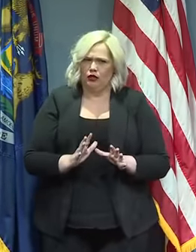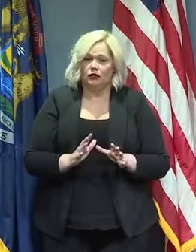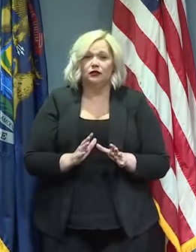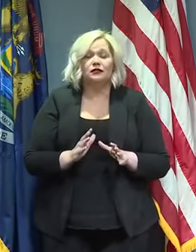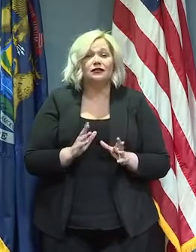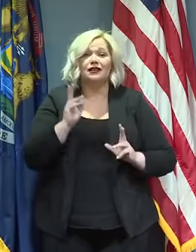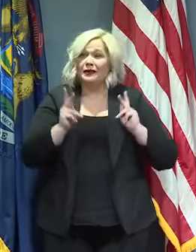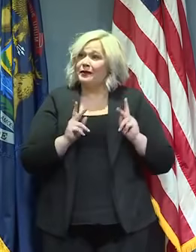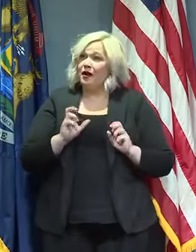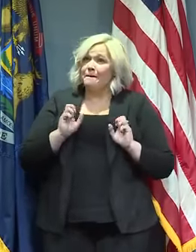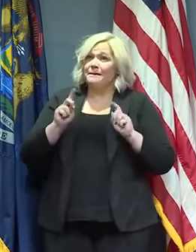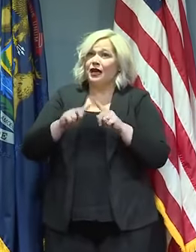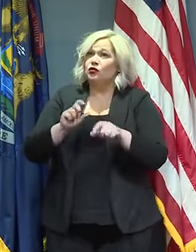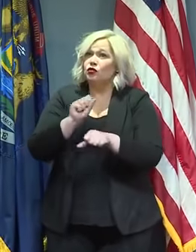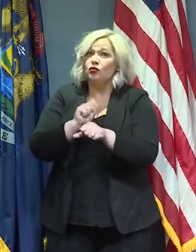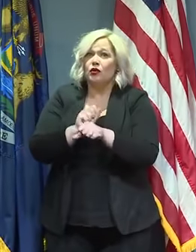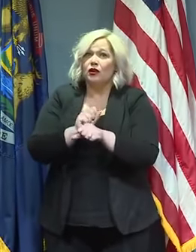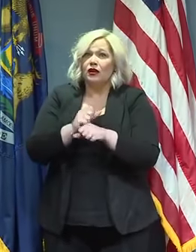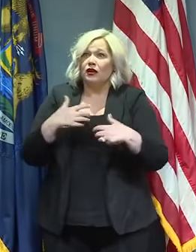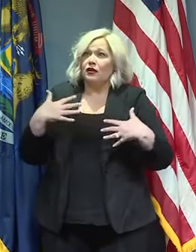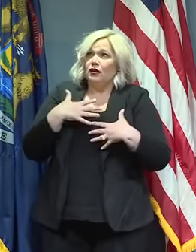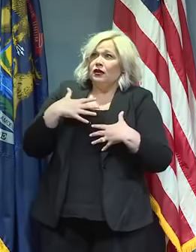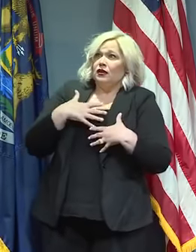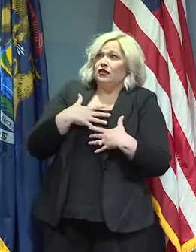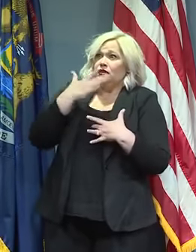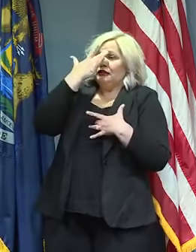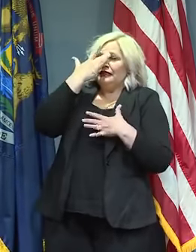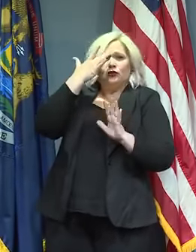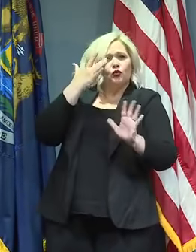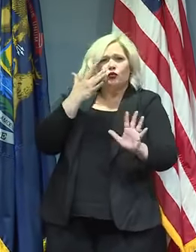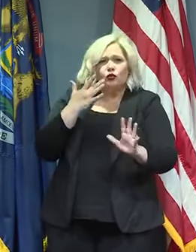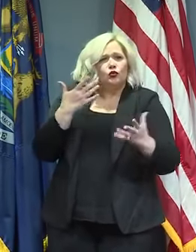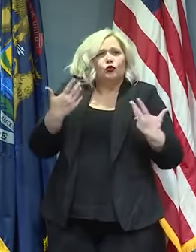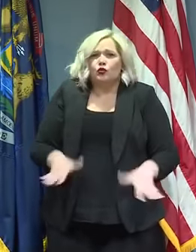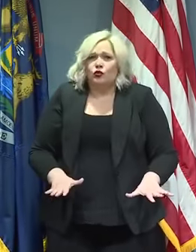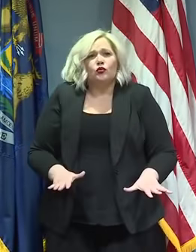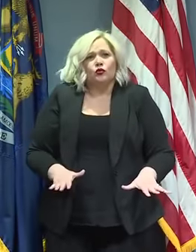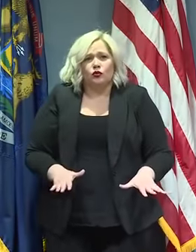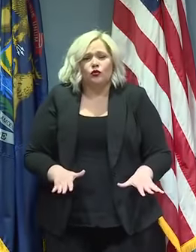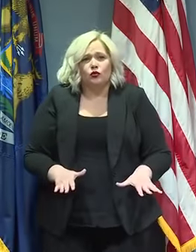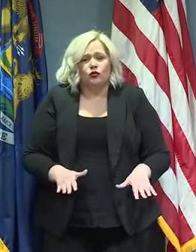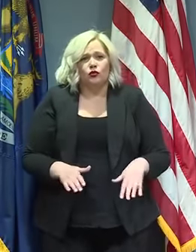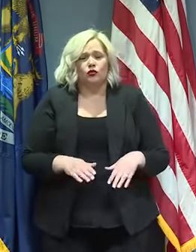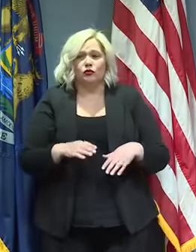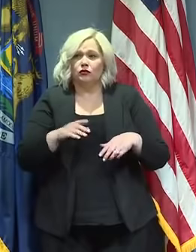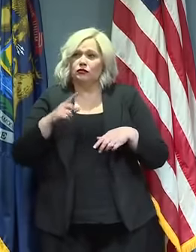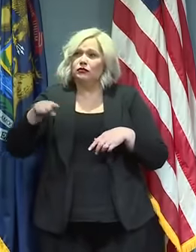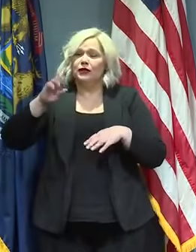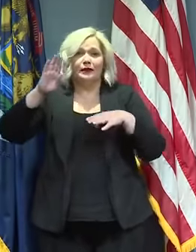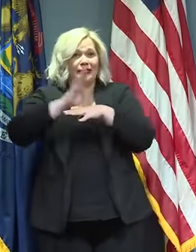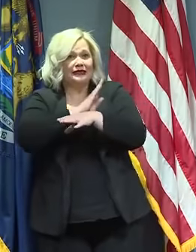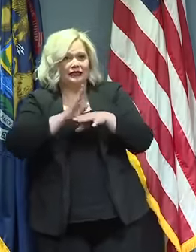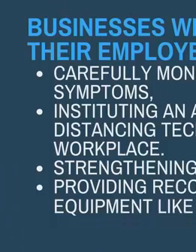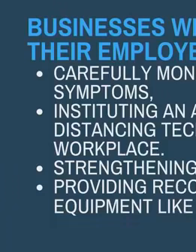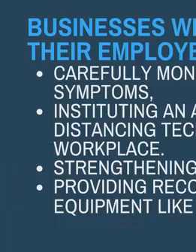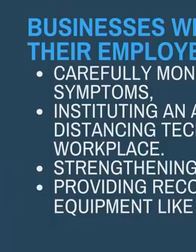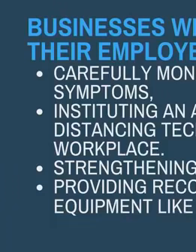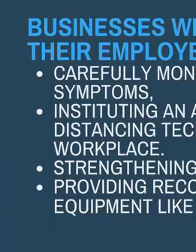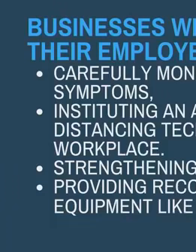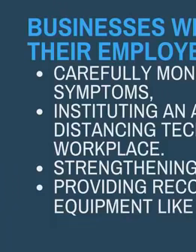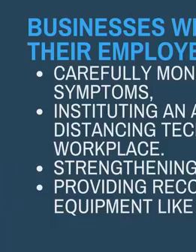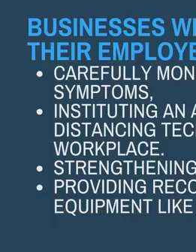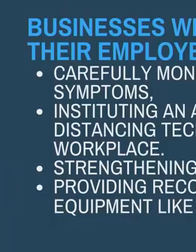want to know when they get back to work they're going to be safe. Businesses will need to protect their employees through carefully monitoring